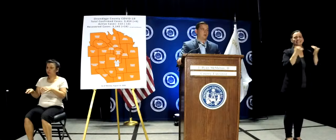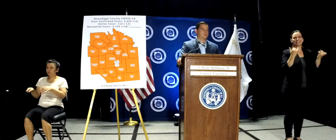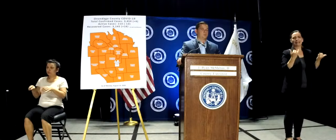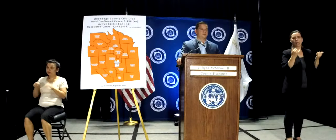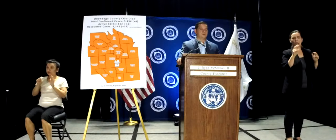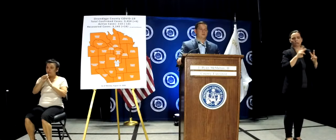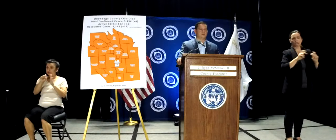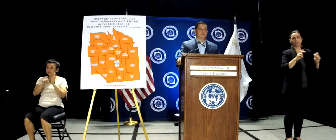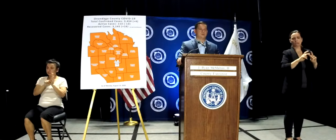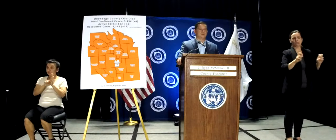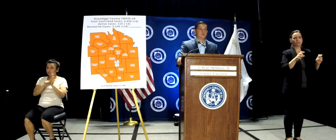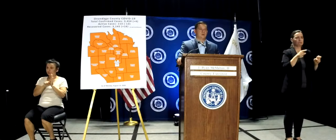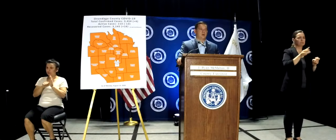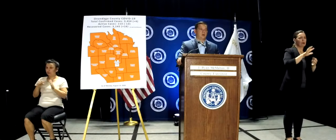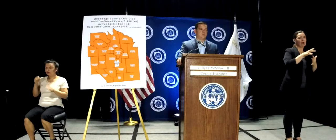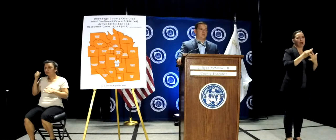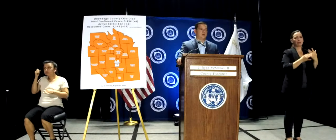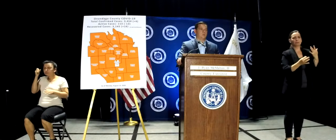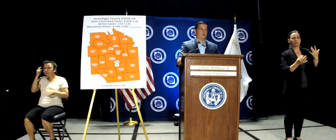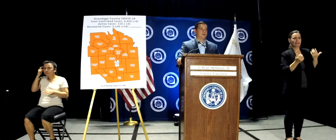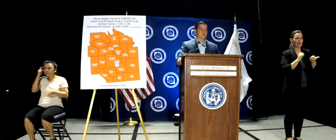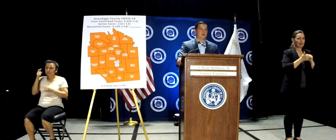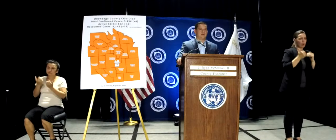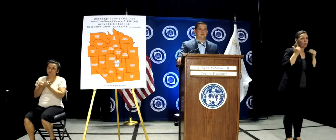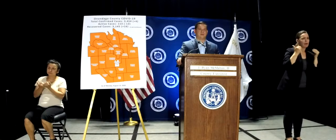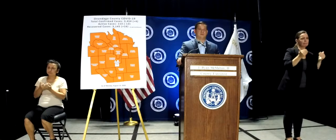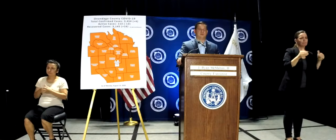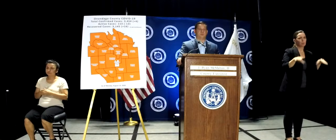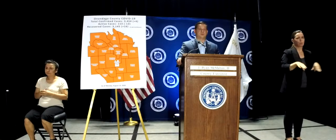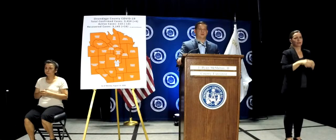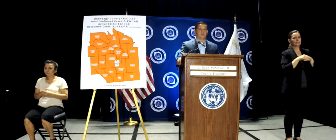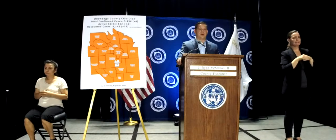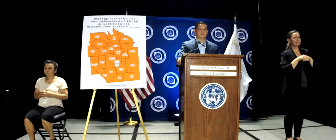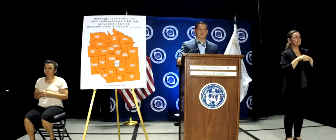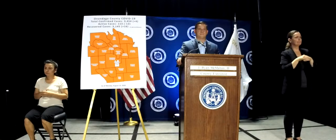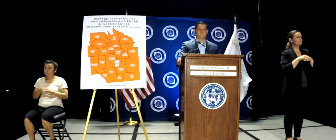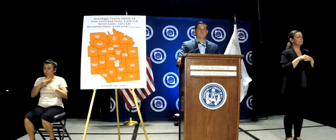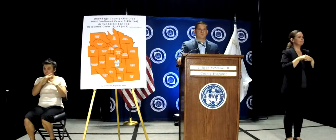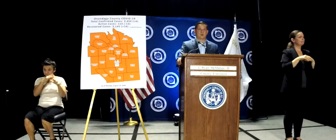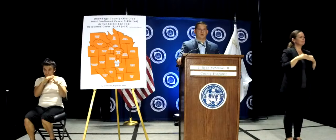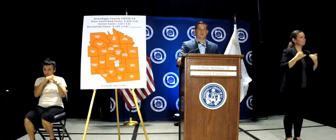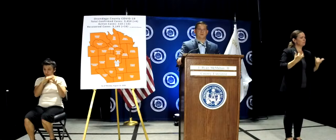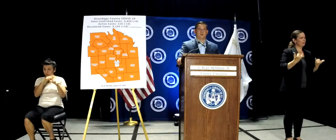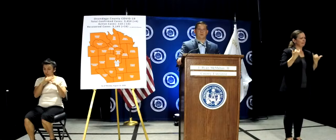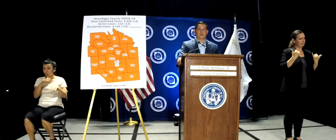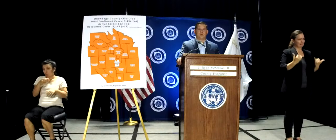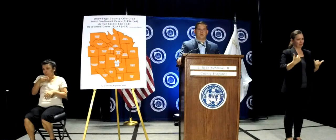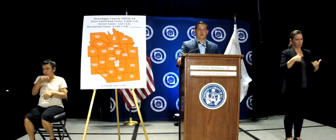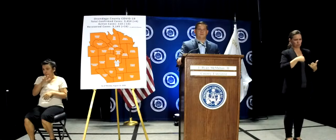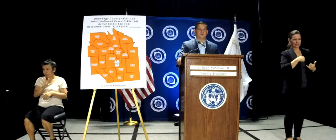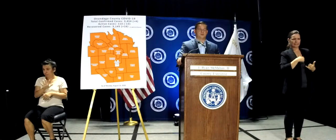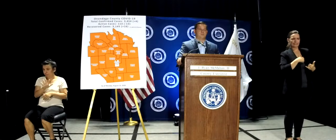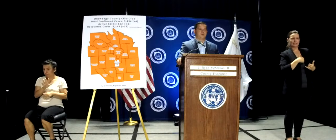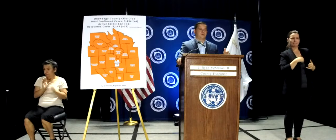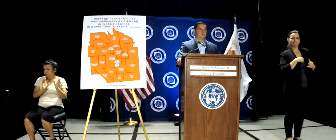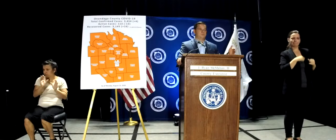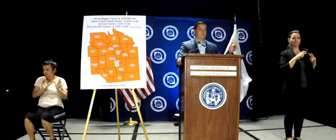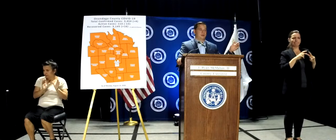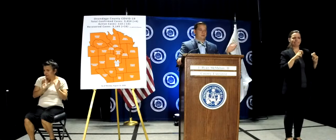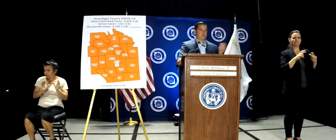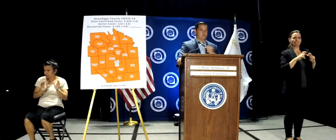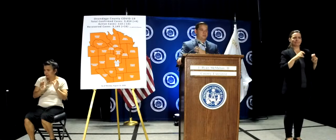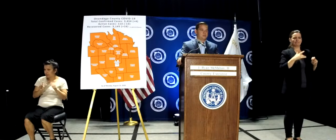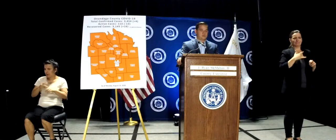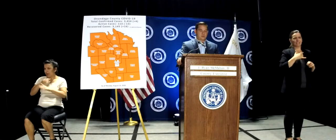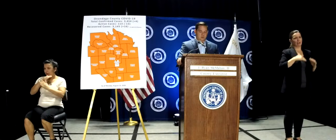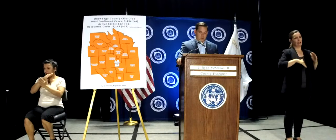now our interpretation is that weddings are now allowed at 50% capacity. So if there's an appeal and